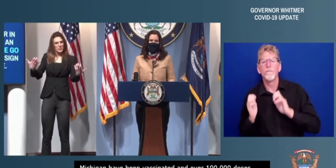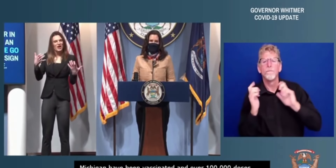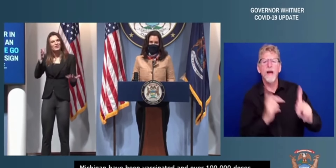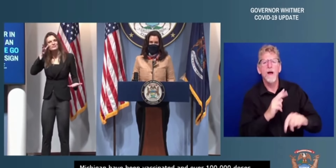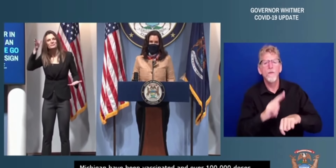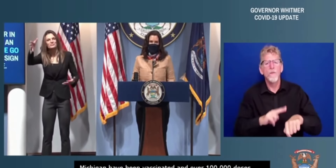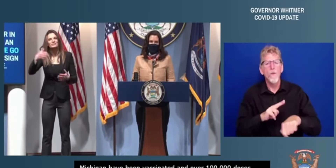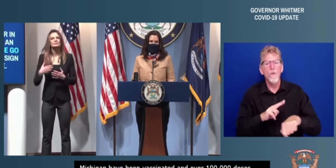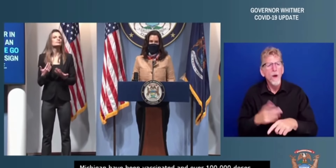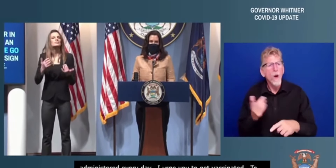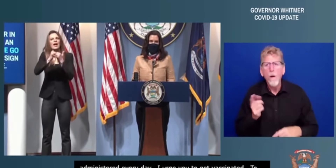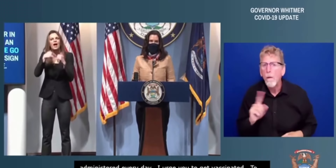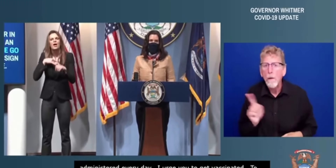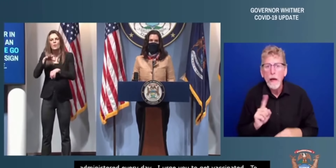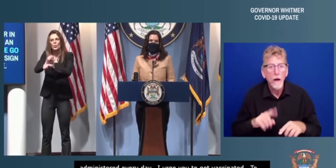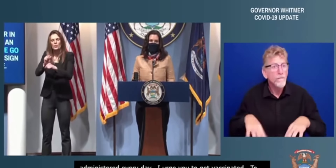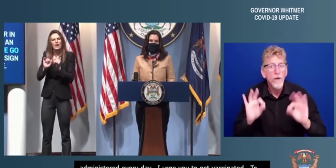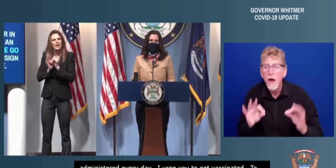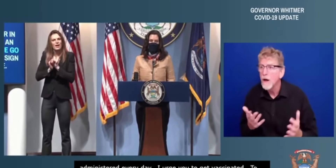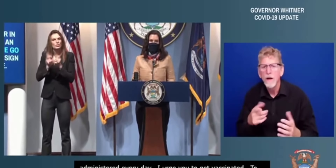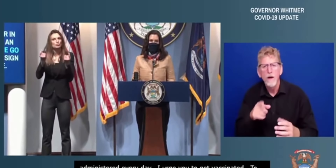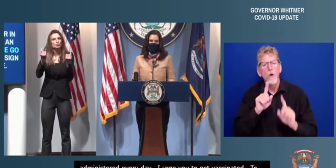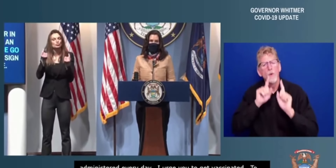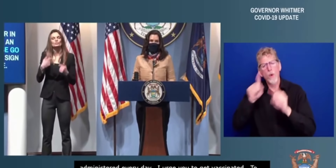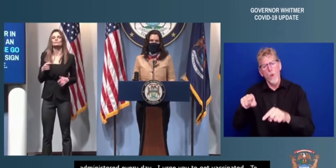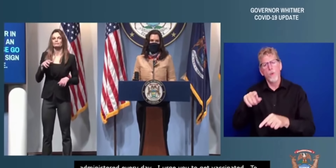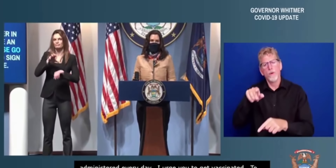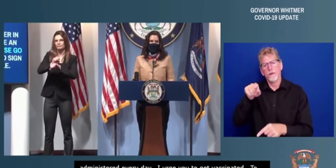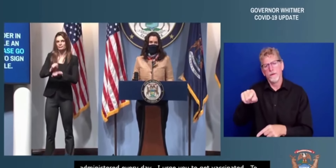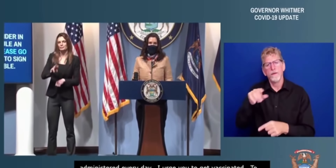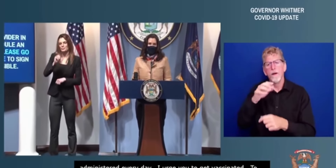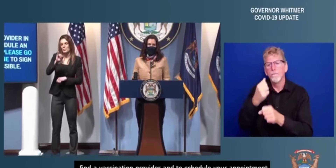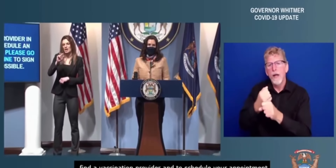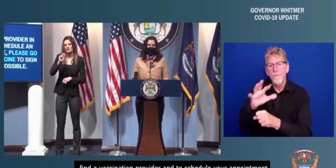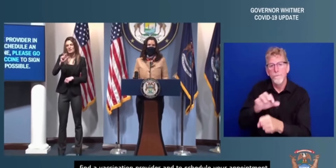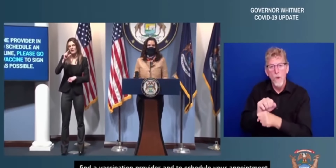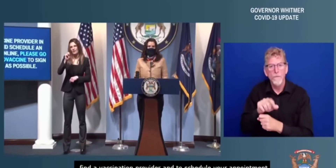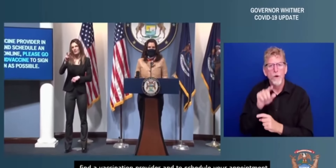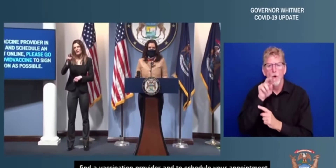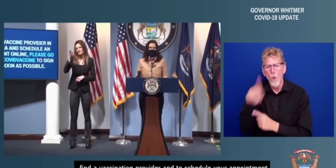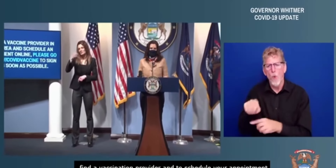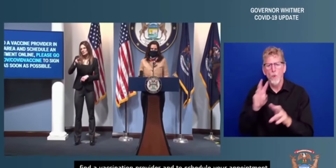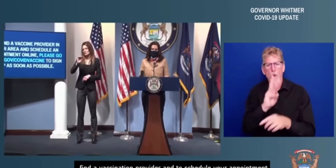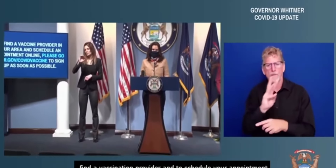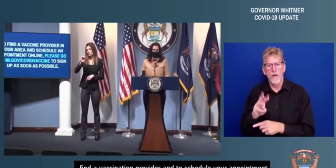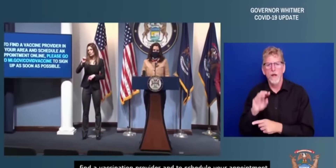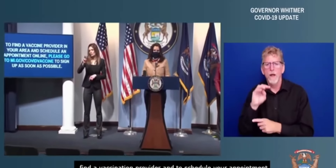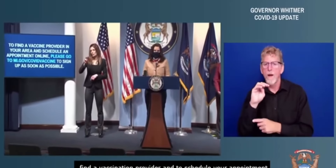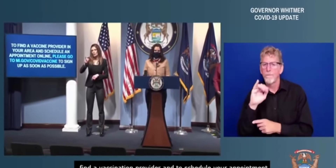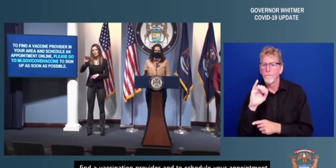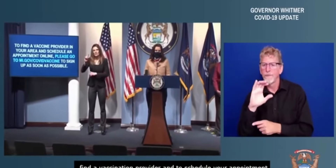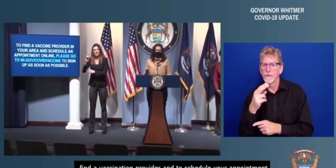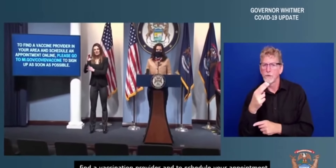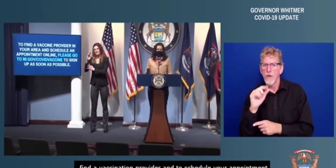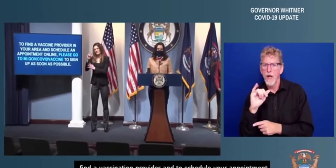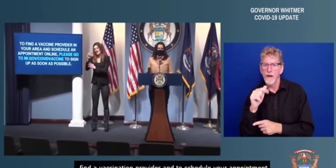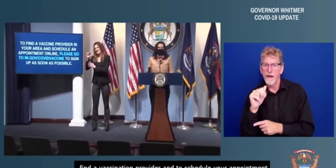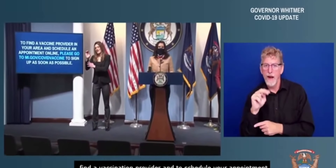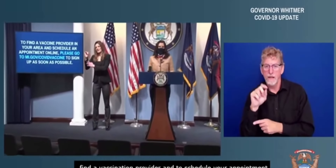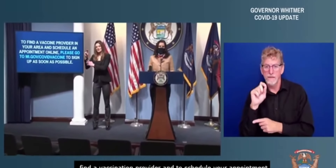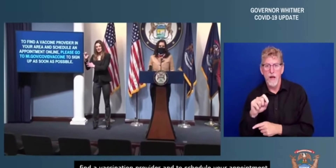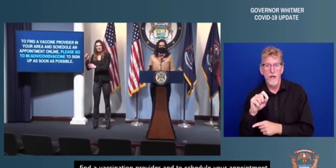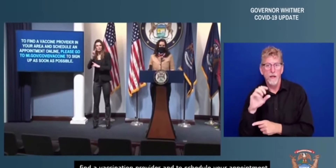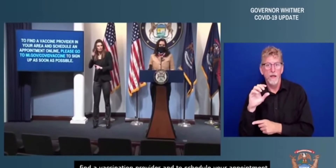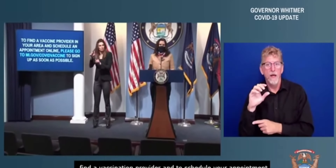area and to schedule your appointment online, please go to michigan.gov/COVID vaccine to sign up as soon as possible.